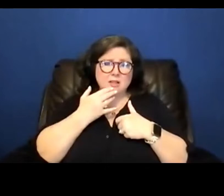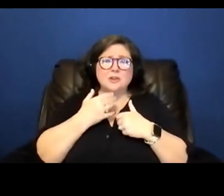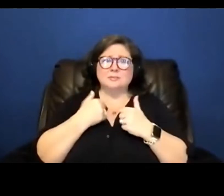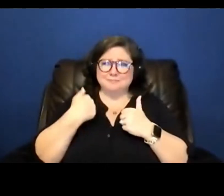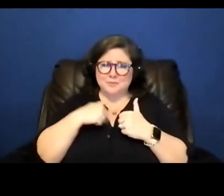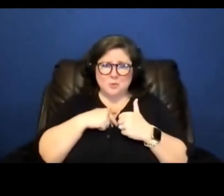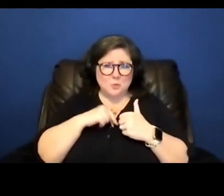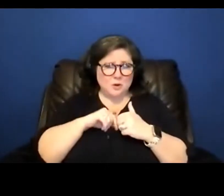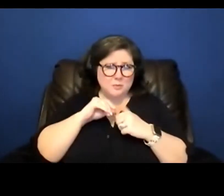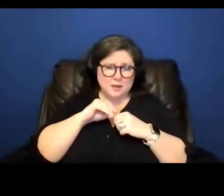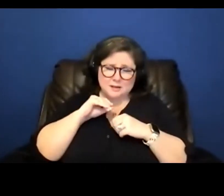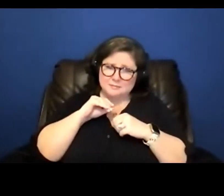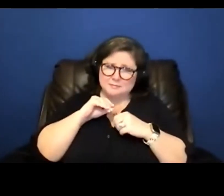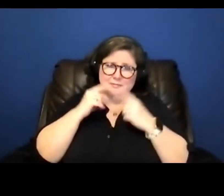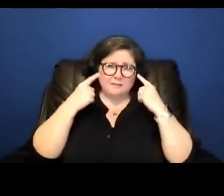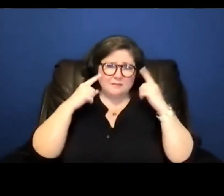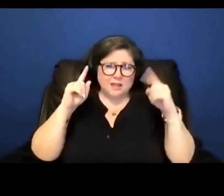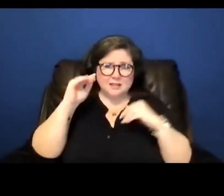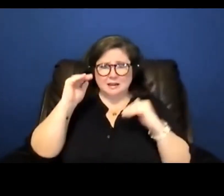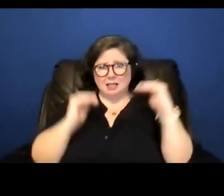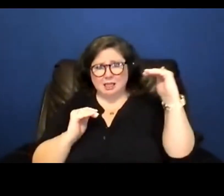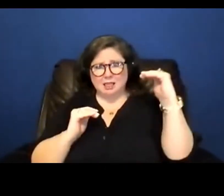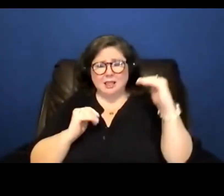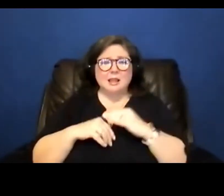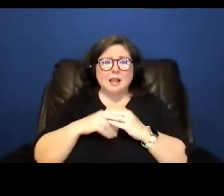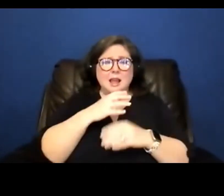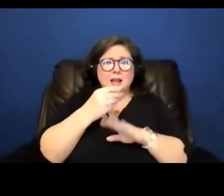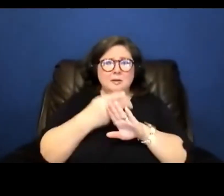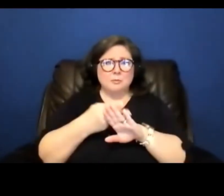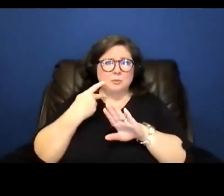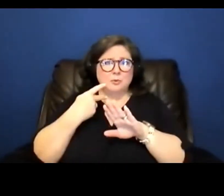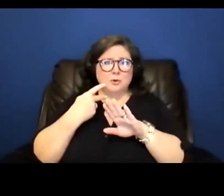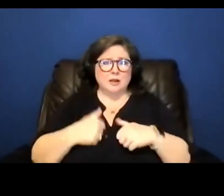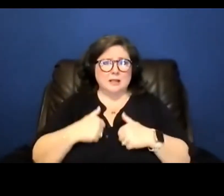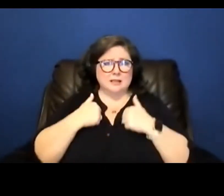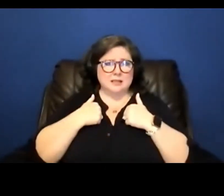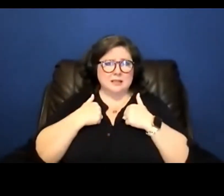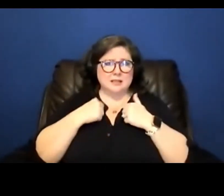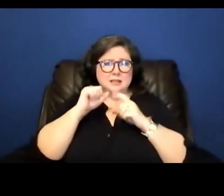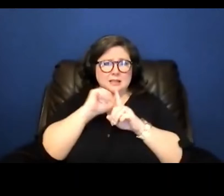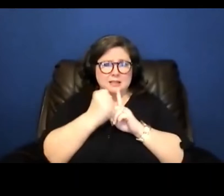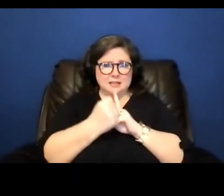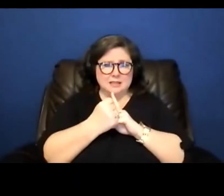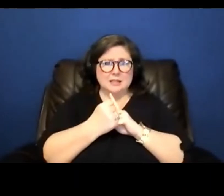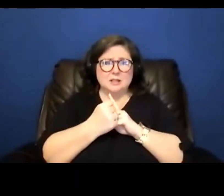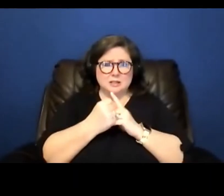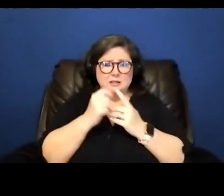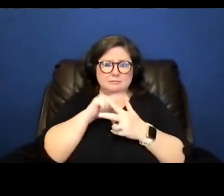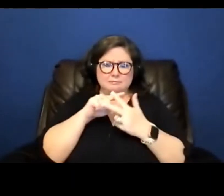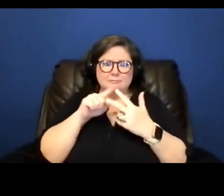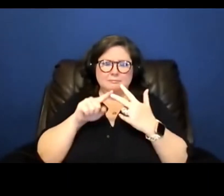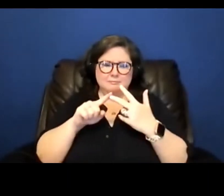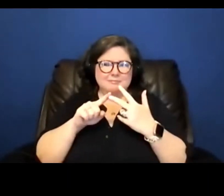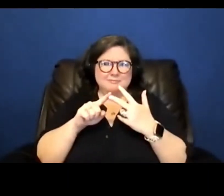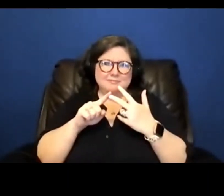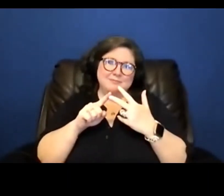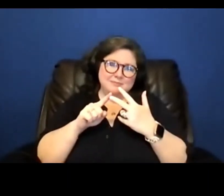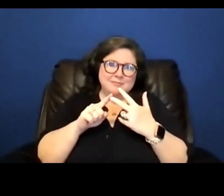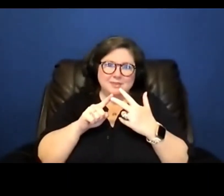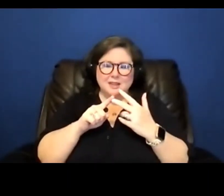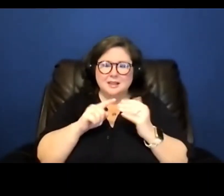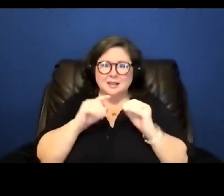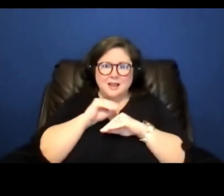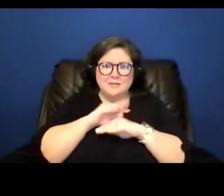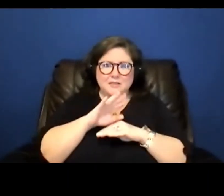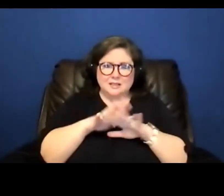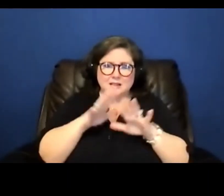affected. And I had some pre-existing conditions, and people with of color with pre-existing conditions were disproportionately affected.